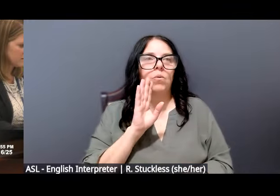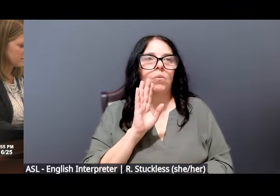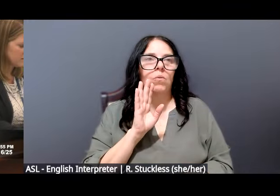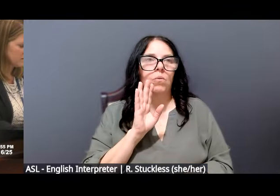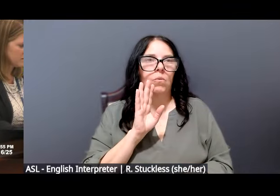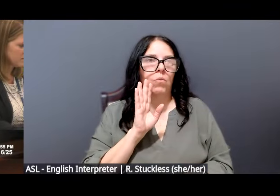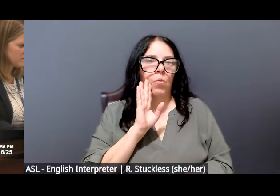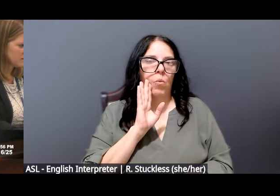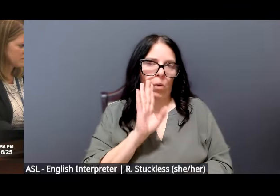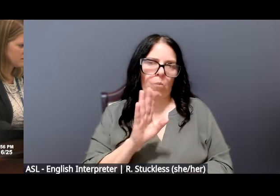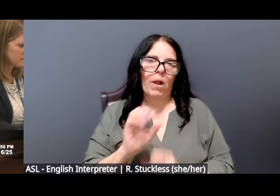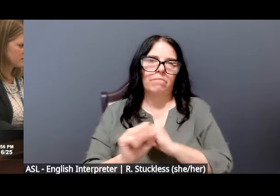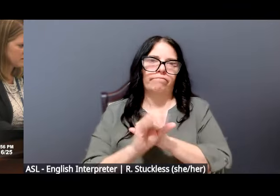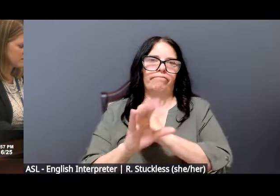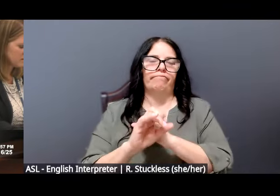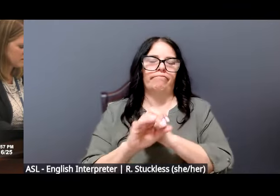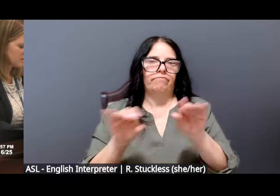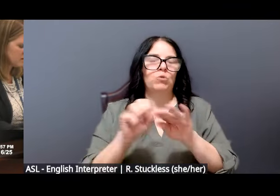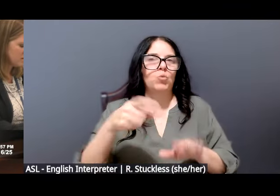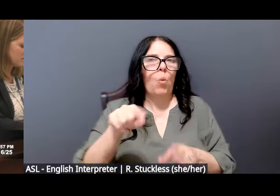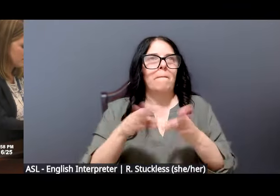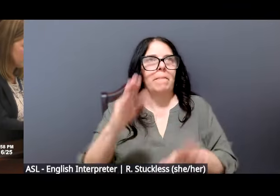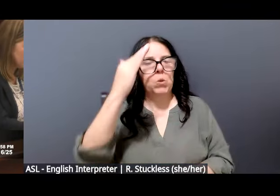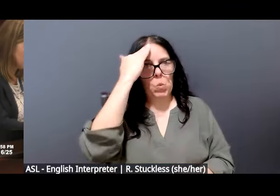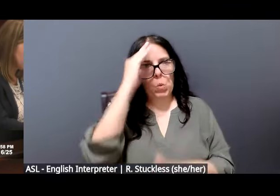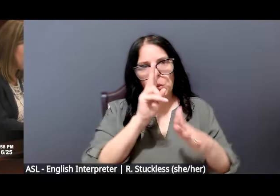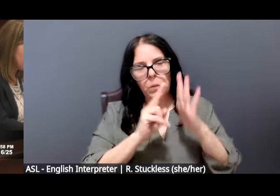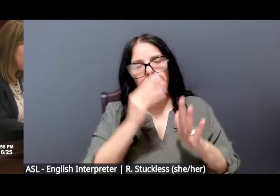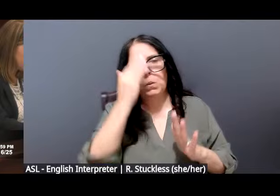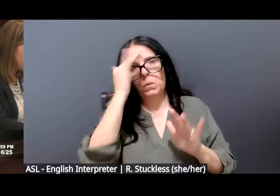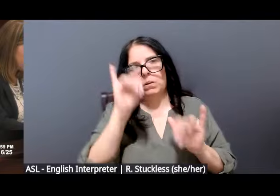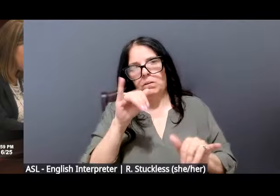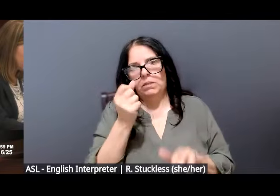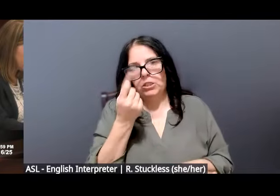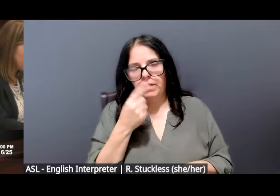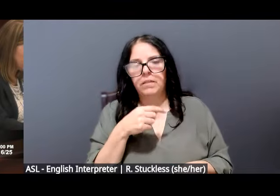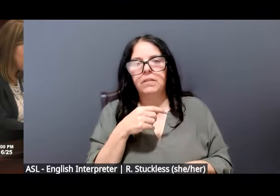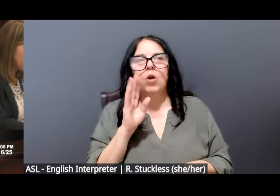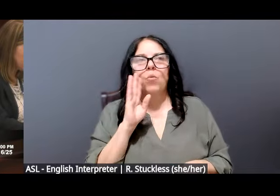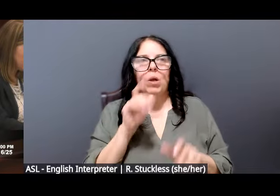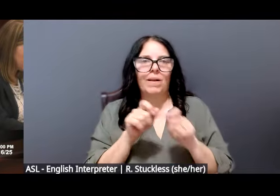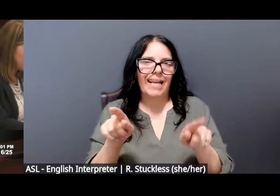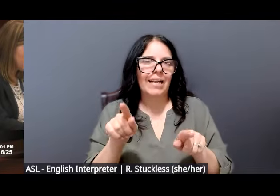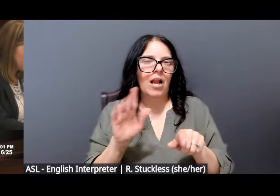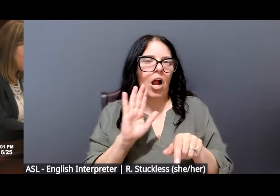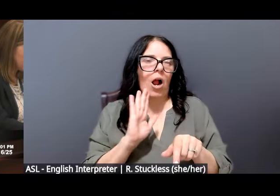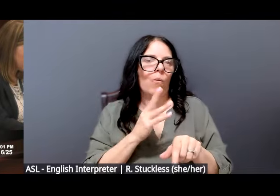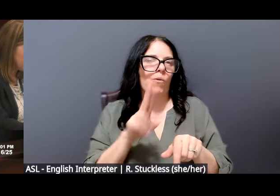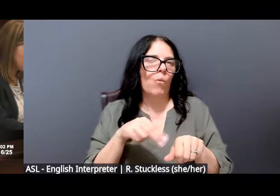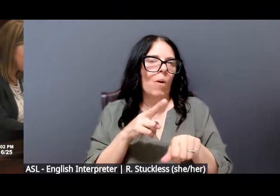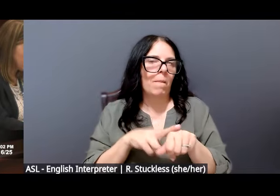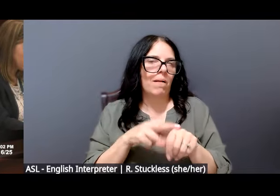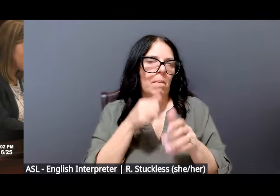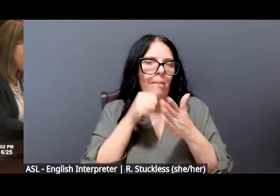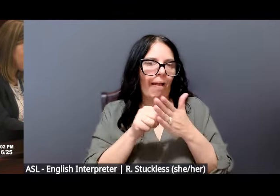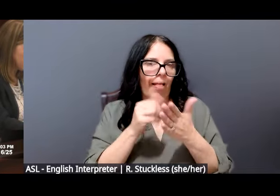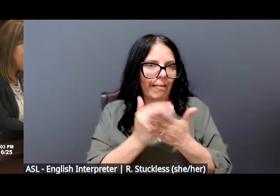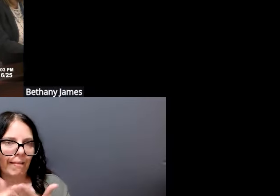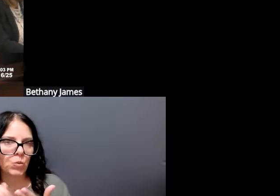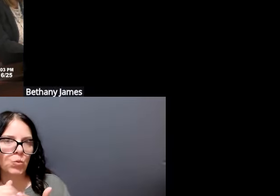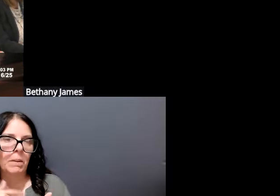out so the public knows, and we'll send them to the usual mailing list that we have, that we send the same materials to.